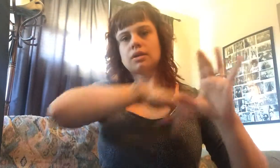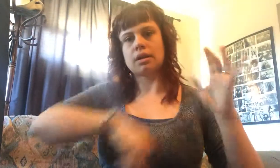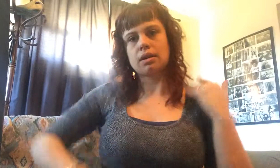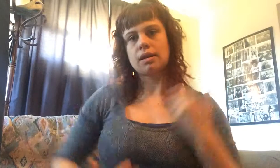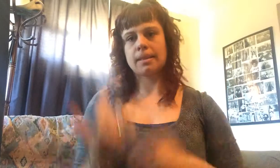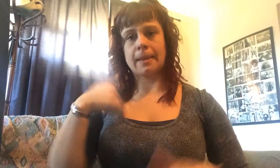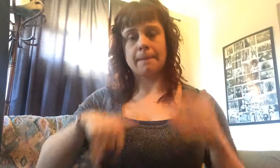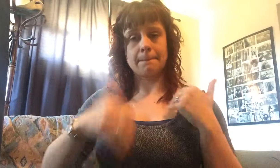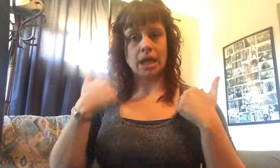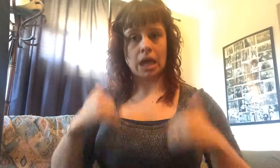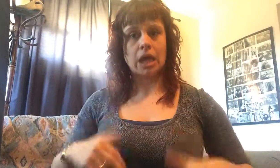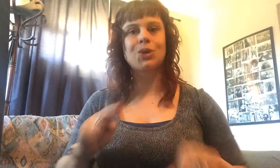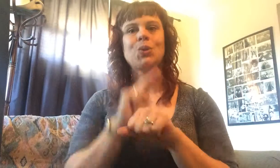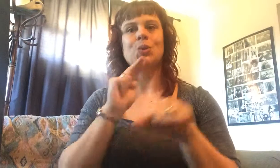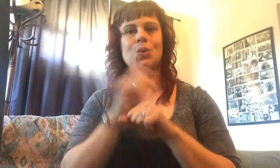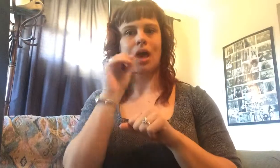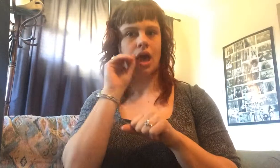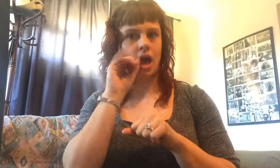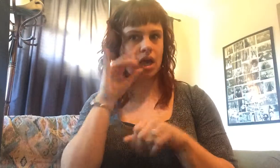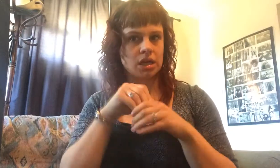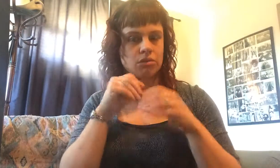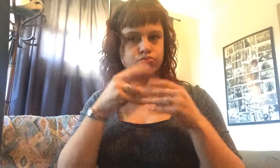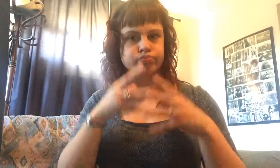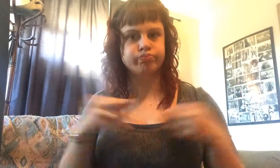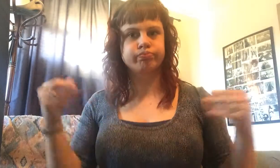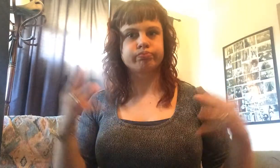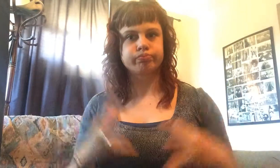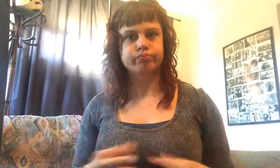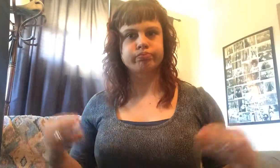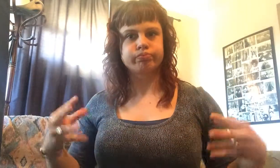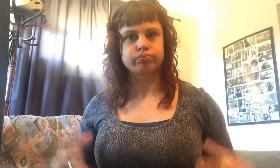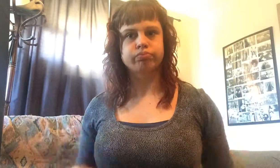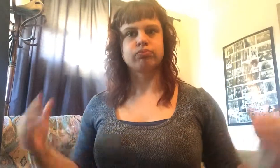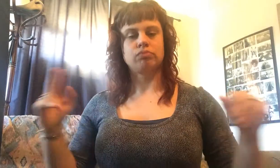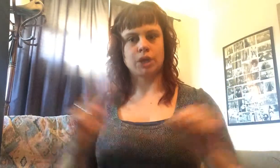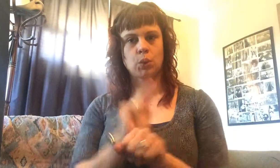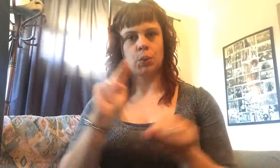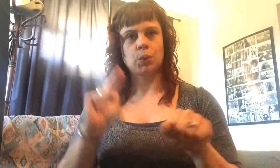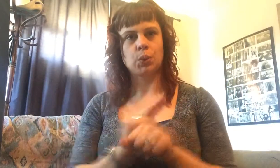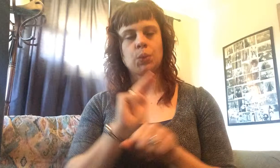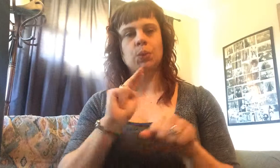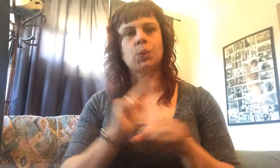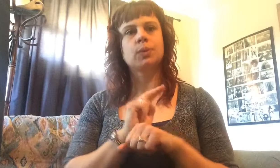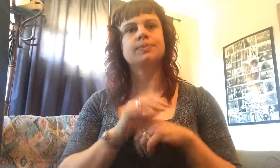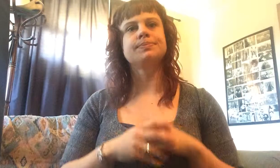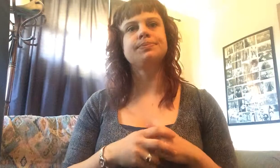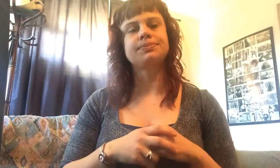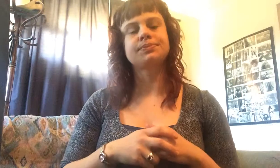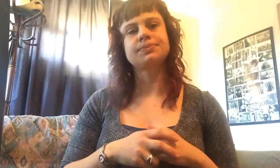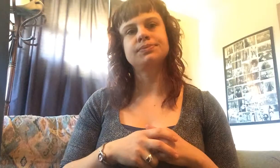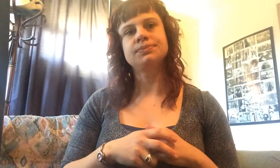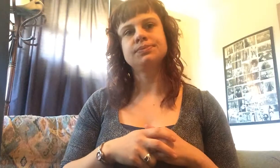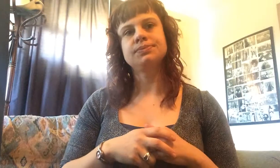blood is going to be transferred to this, to these blood vessels These blood vessels, they are going to